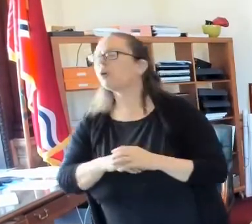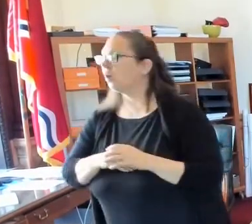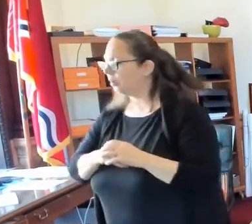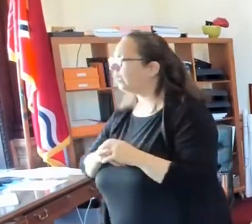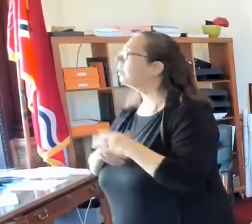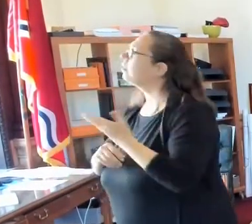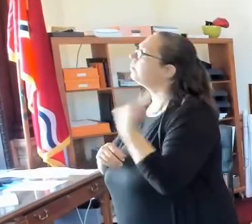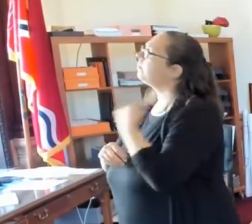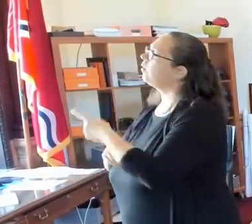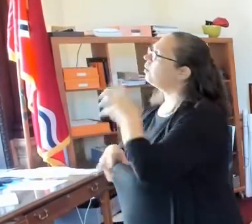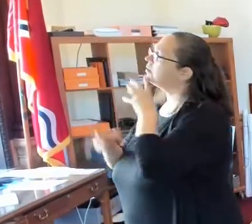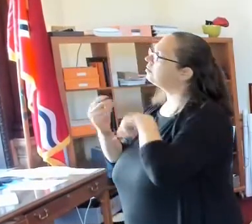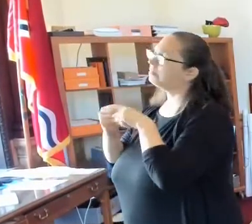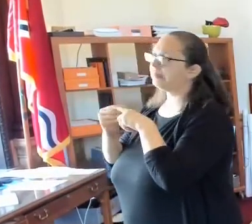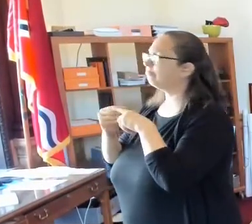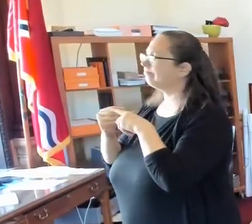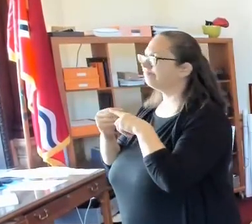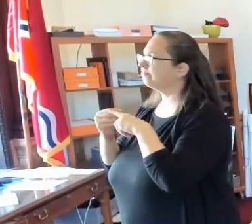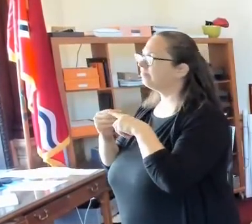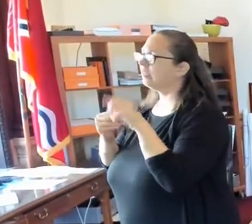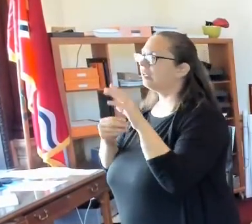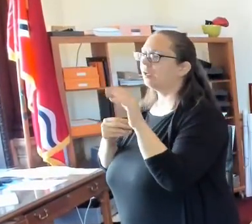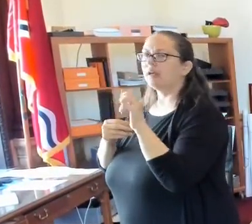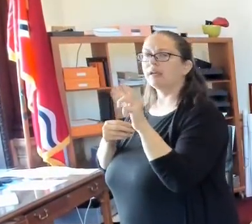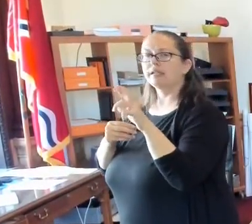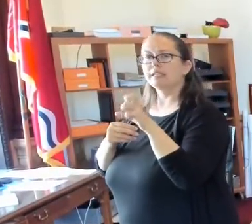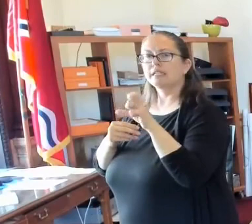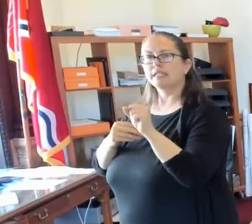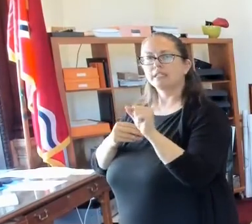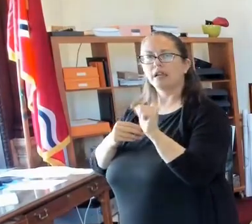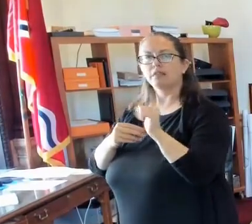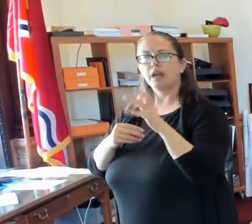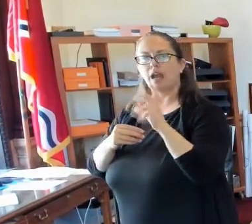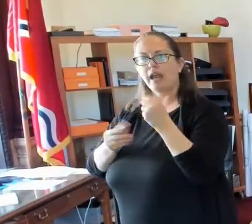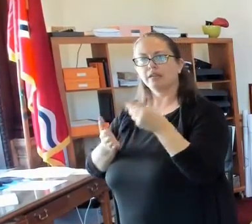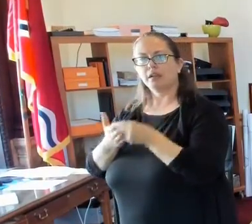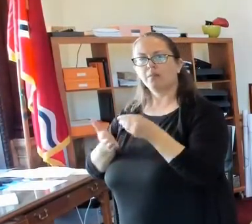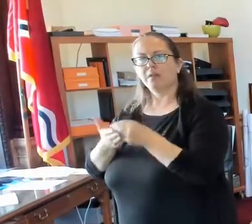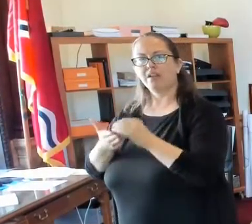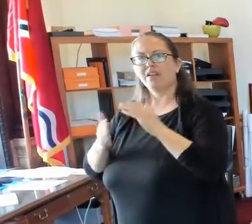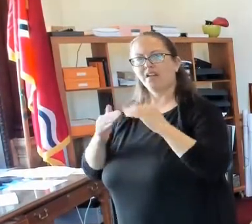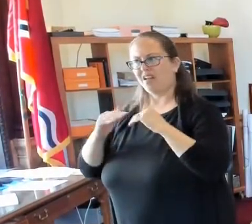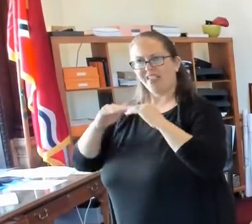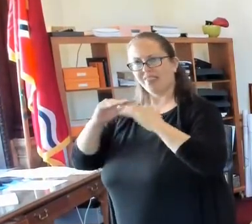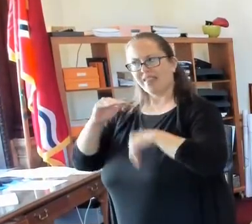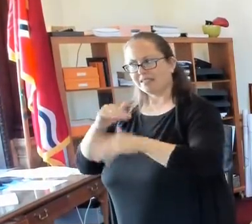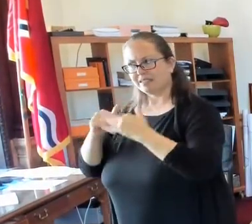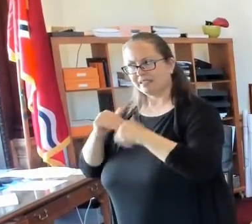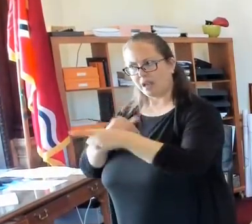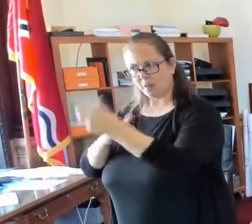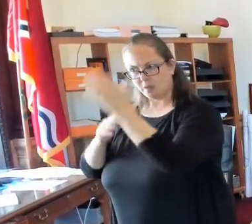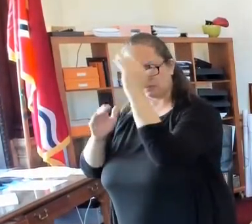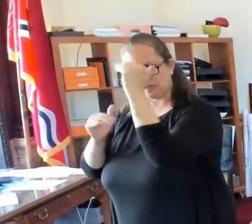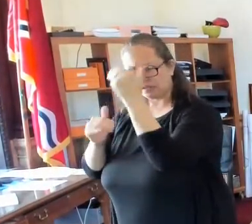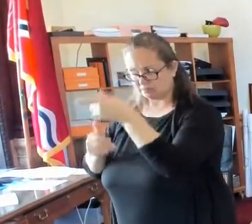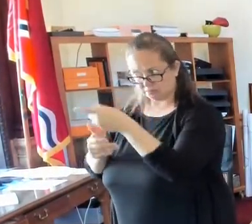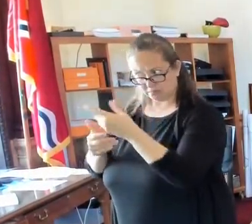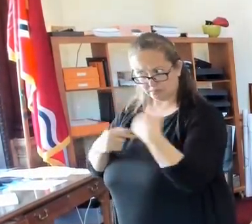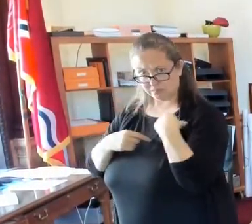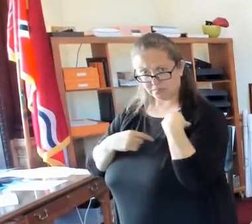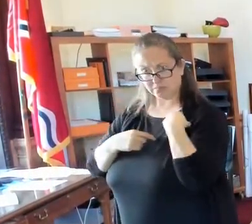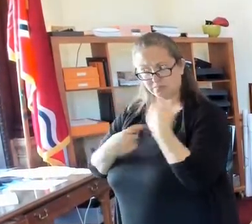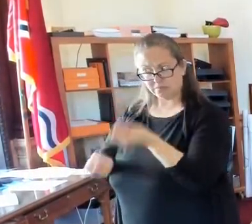how we did not get as much CARES Act money mm-hmm. as you thought we should have. So mm-hmm. her question is, did we ever